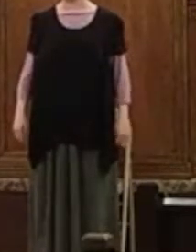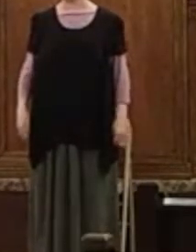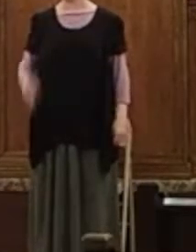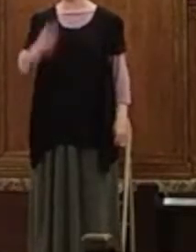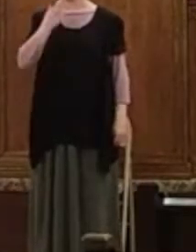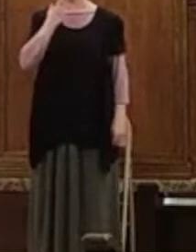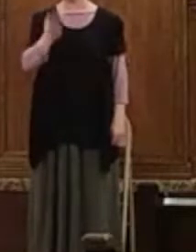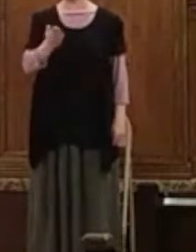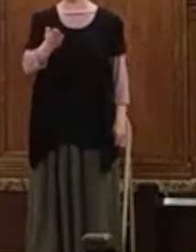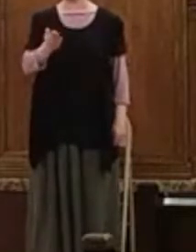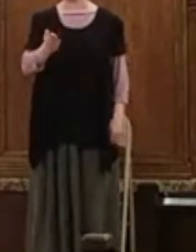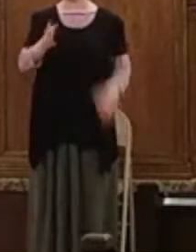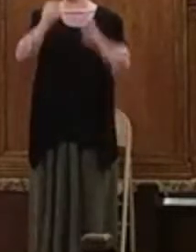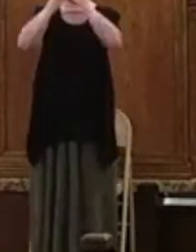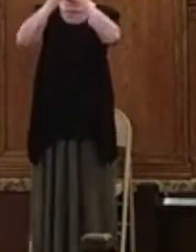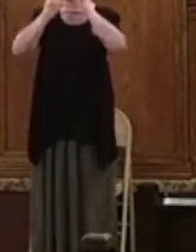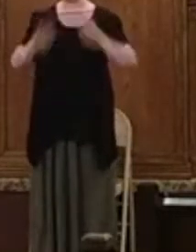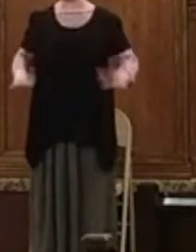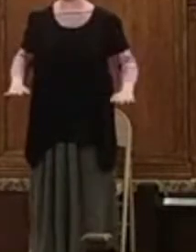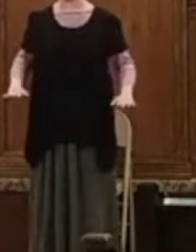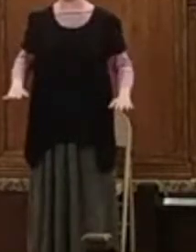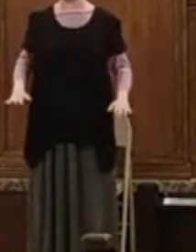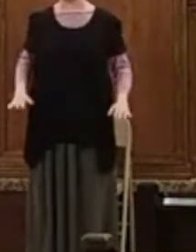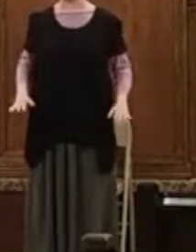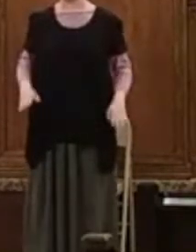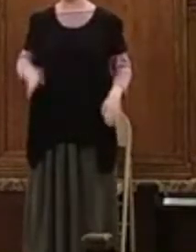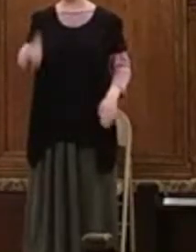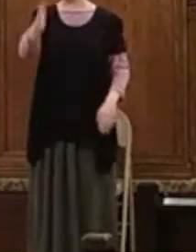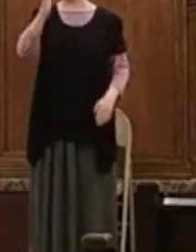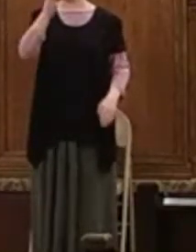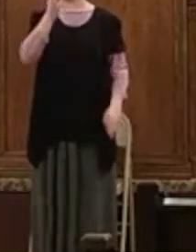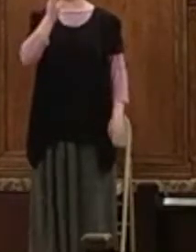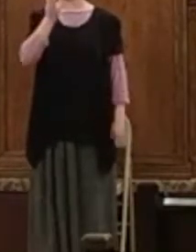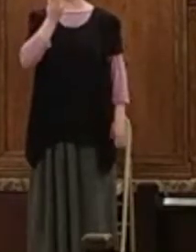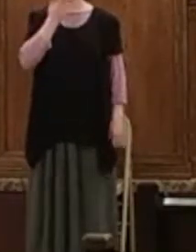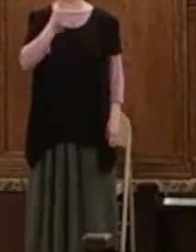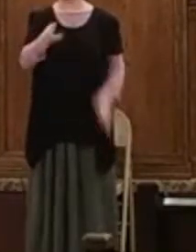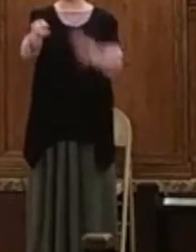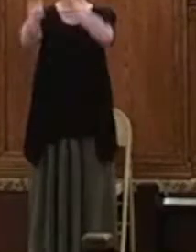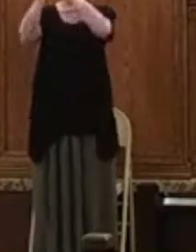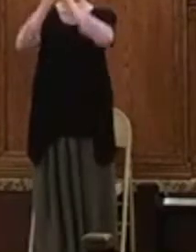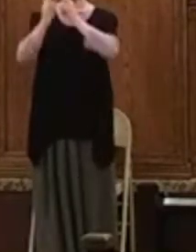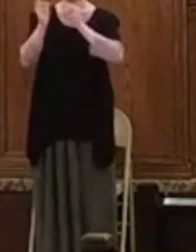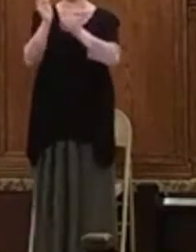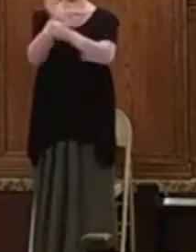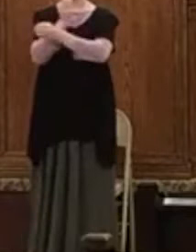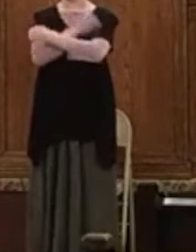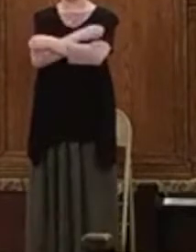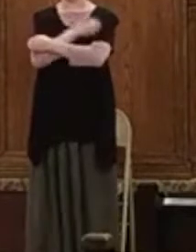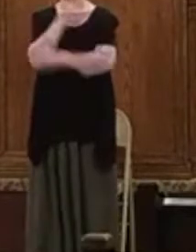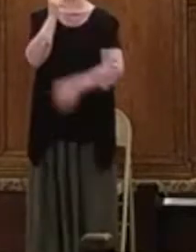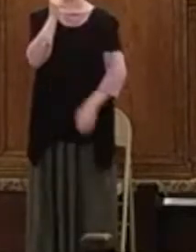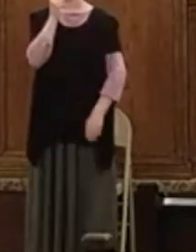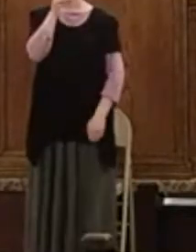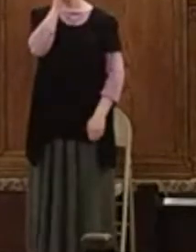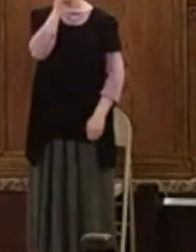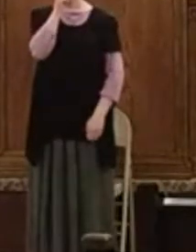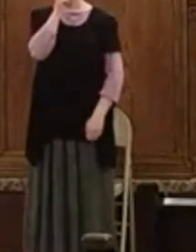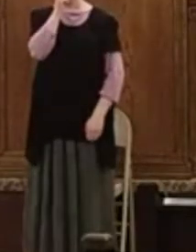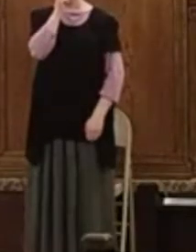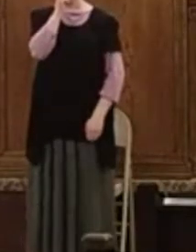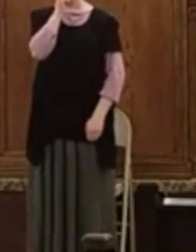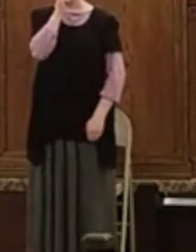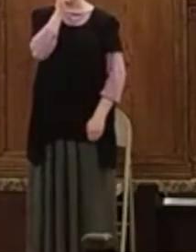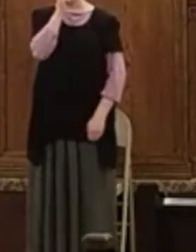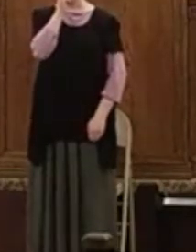Thank you for this privilege. Thank you for the honor of loving you. Thank you, Jesus.